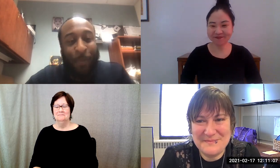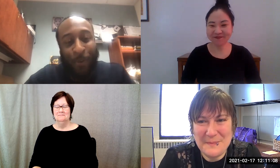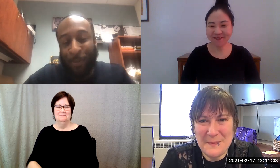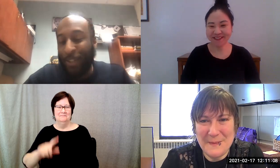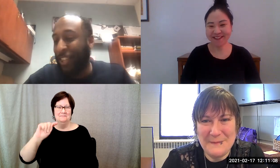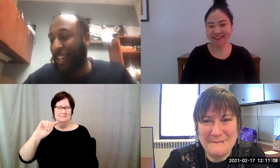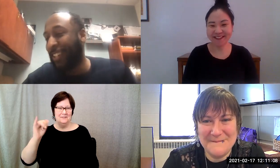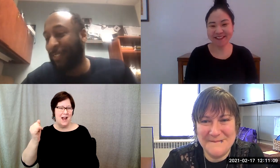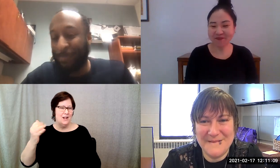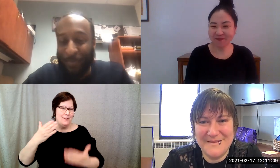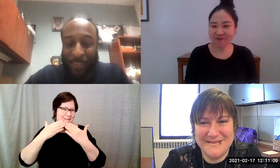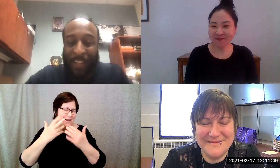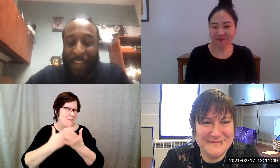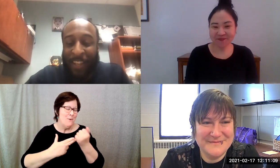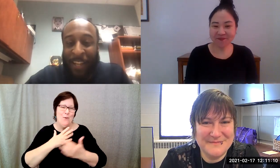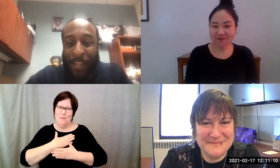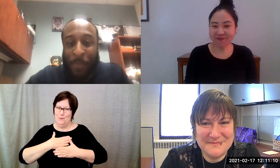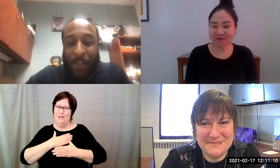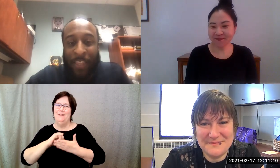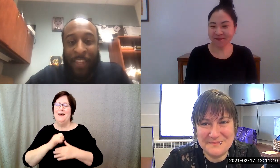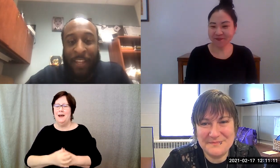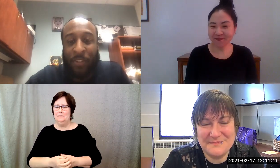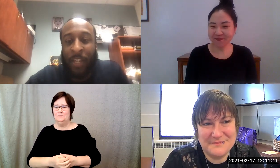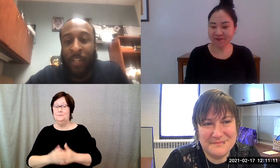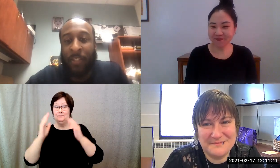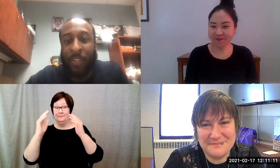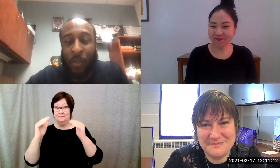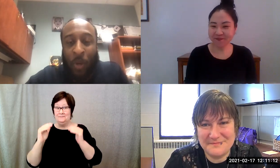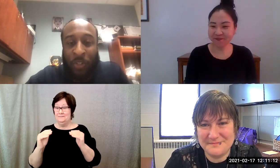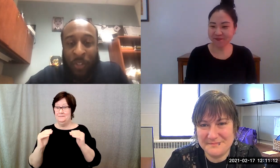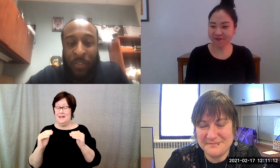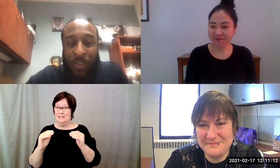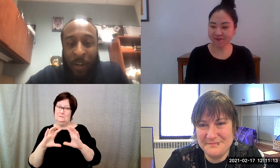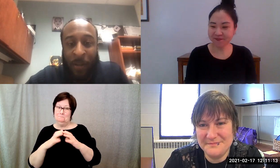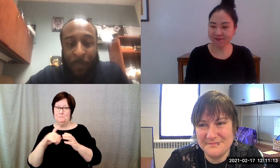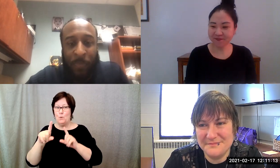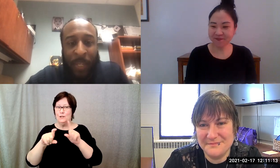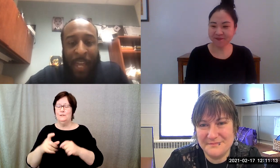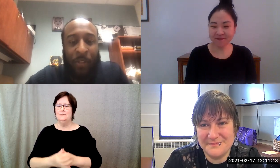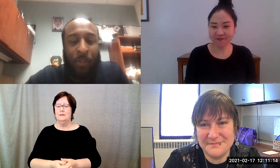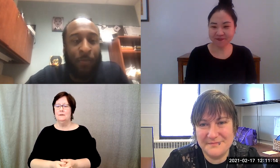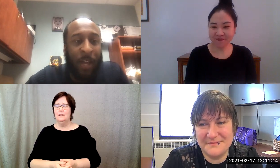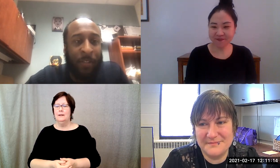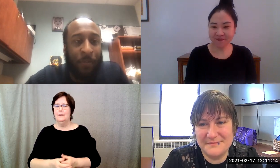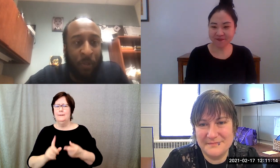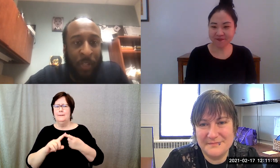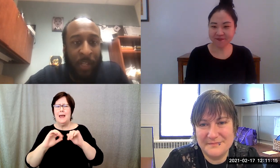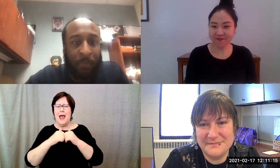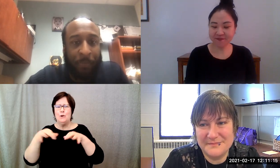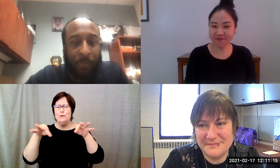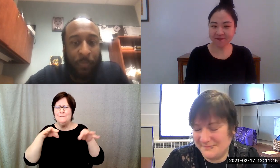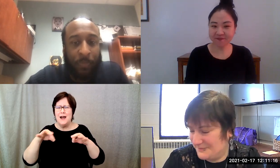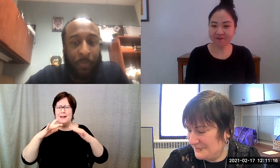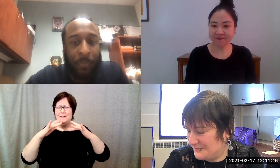Thank you both. Appreciate that. All right. The next set of questions are, how do you define